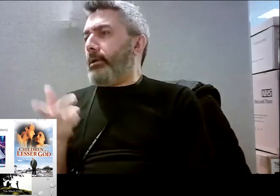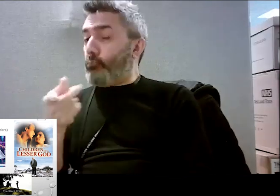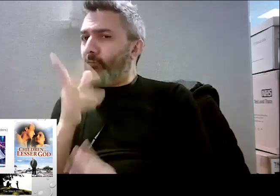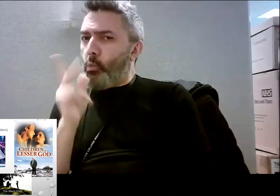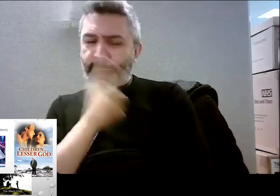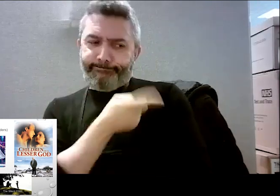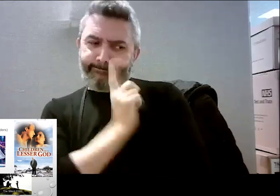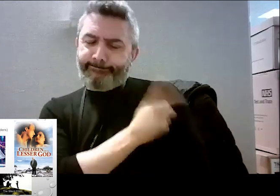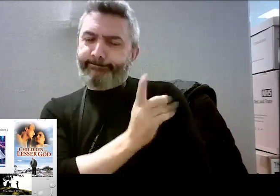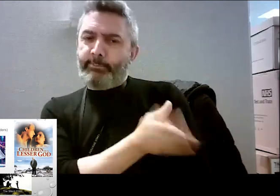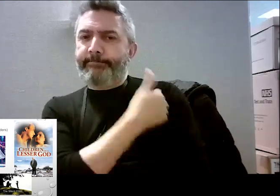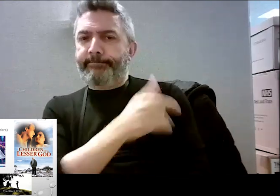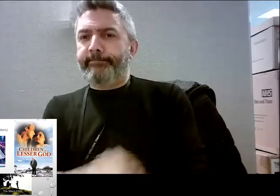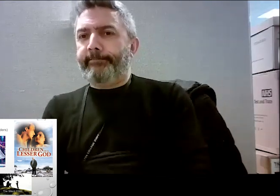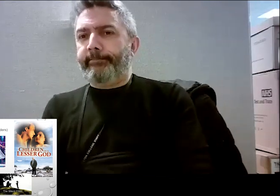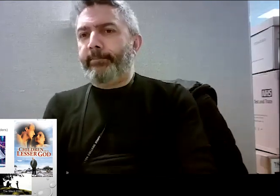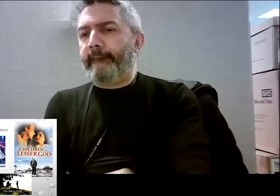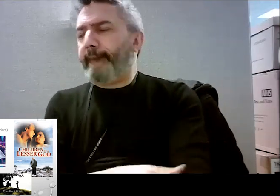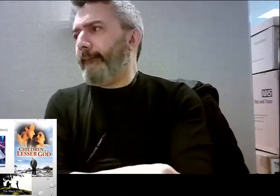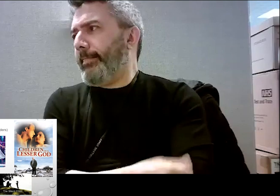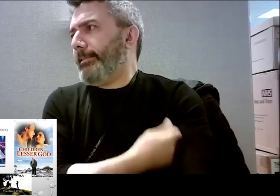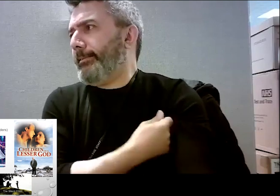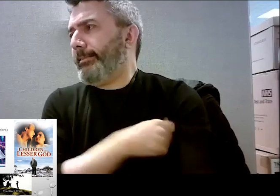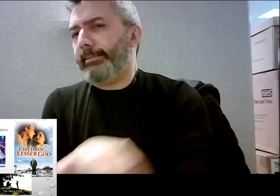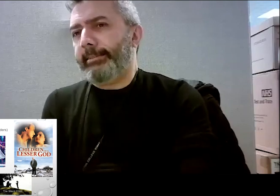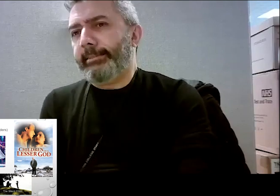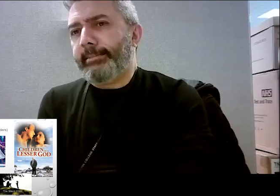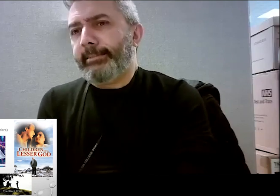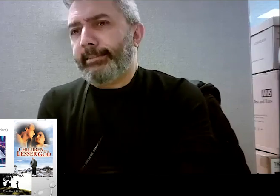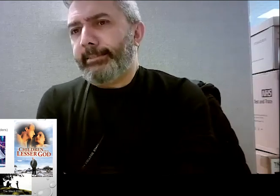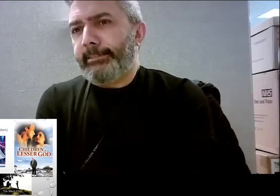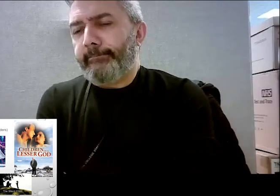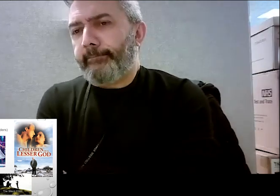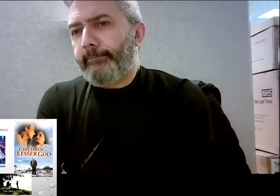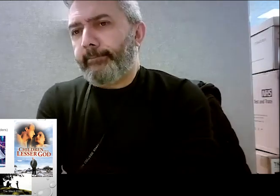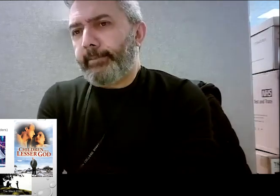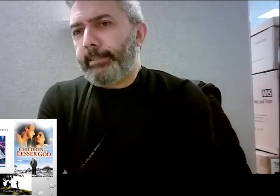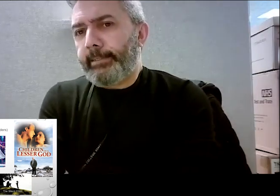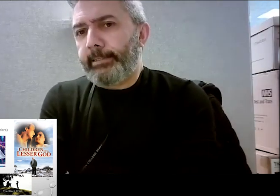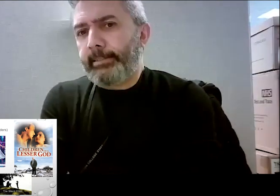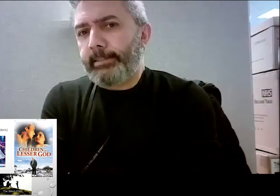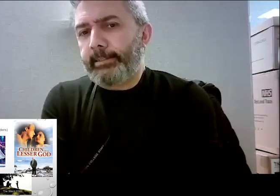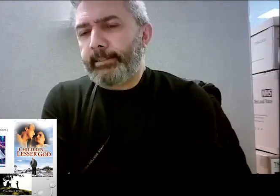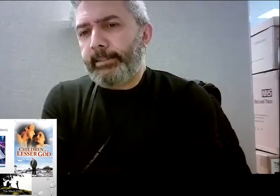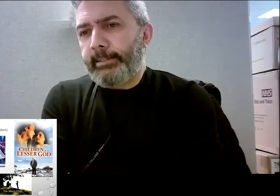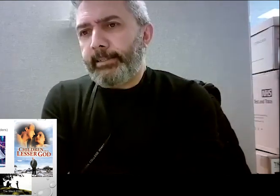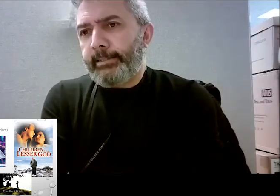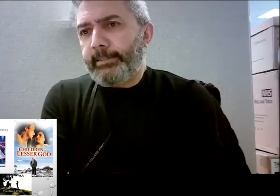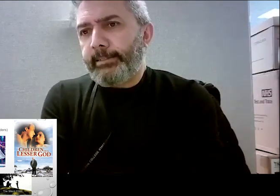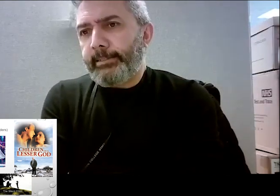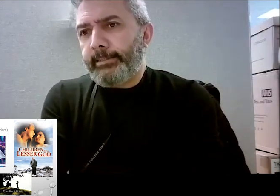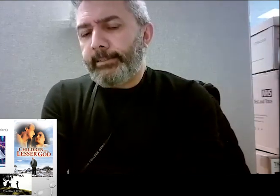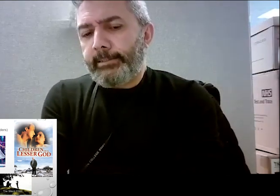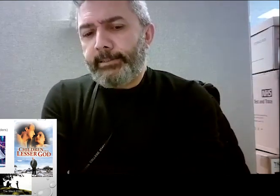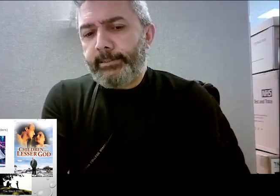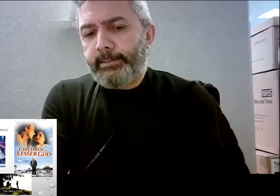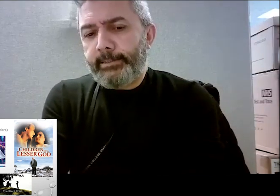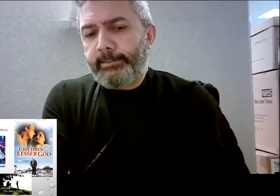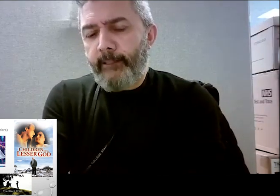Fortunately, some children, some CODAs can be a little bit bossy because a lot of the information is